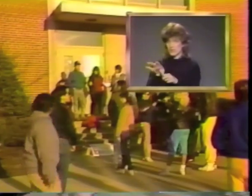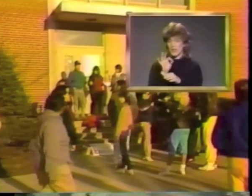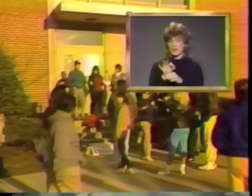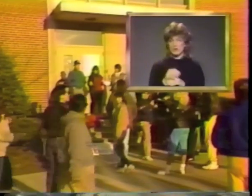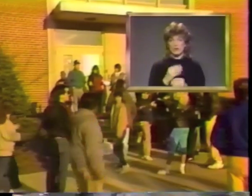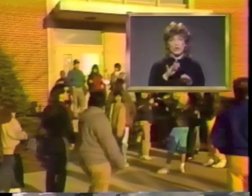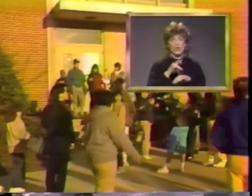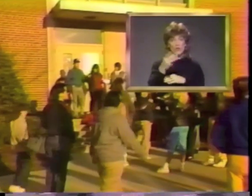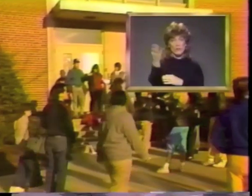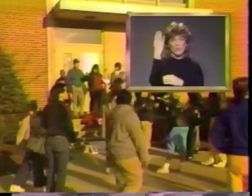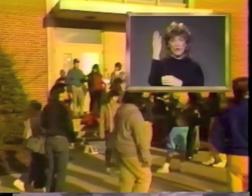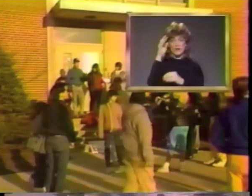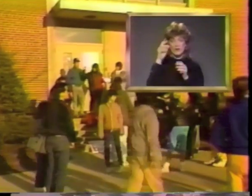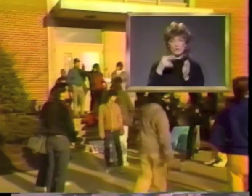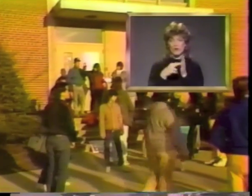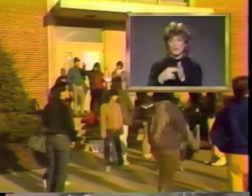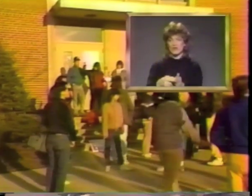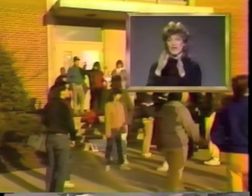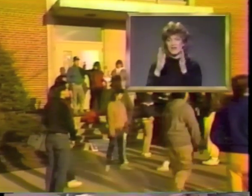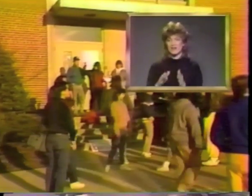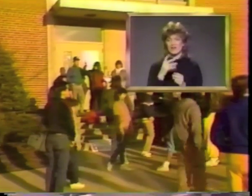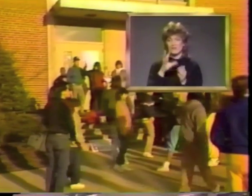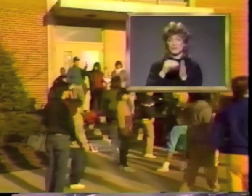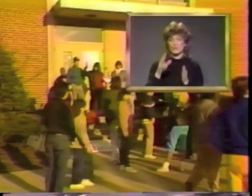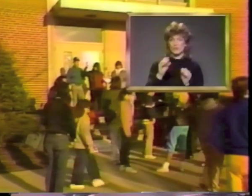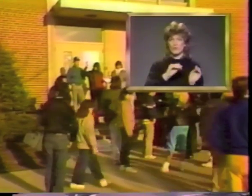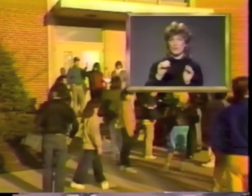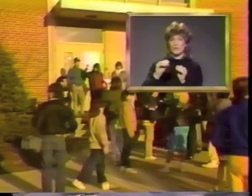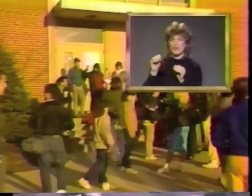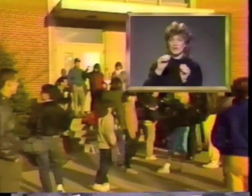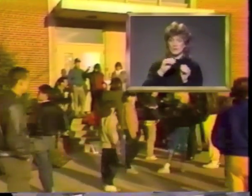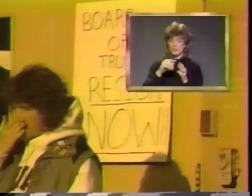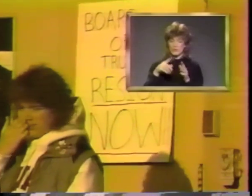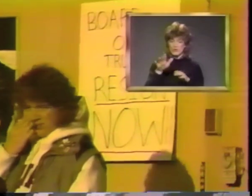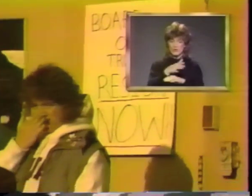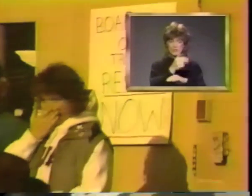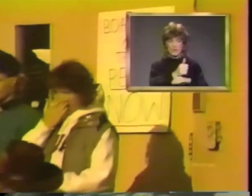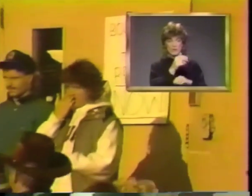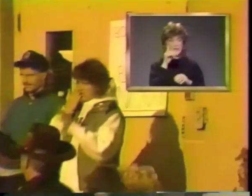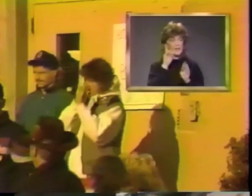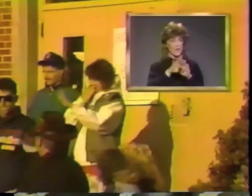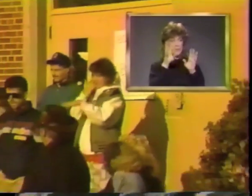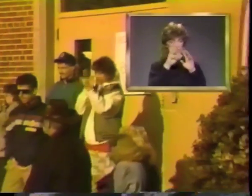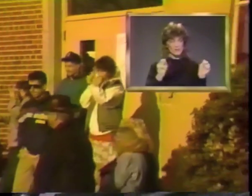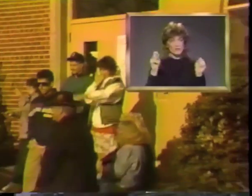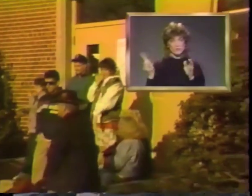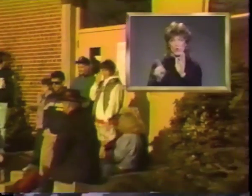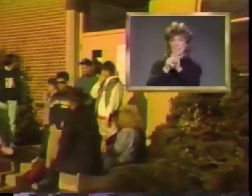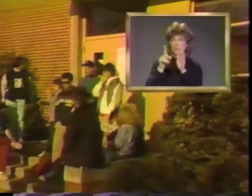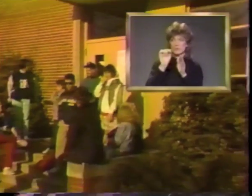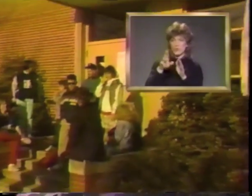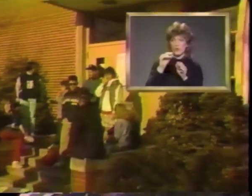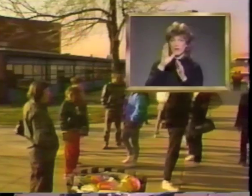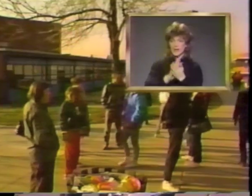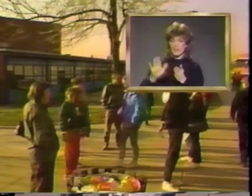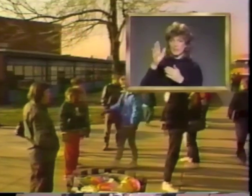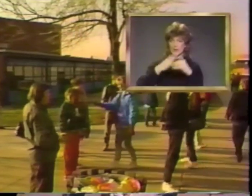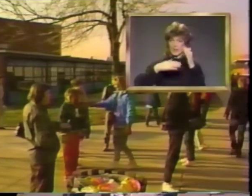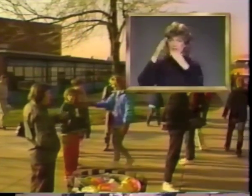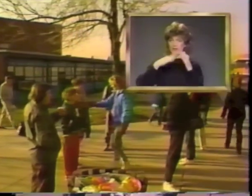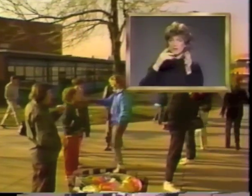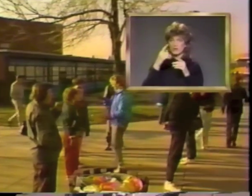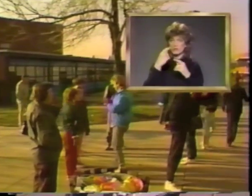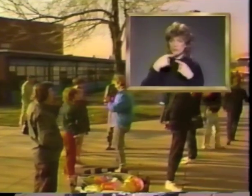Early this morning, representatives of the student movement to install a deaf president showed up at the doors of campus buildings. They were